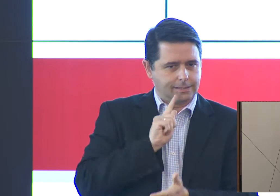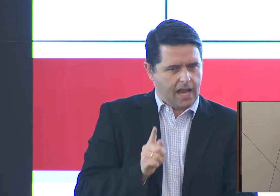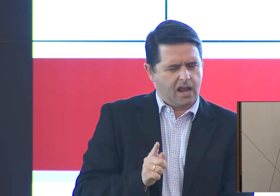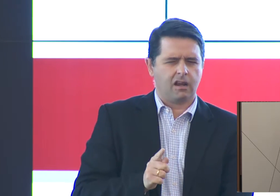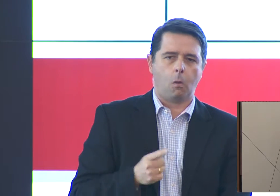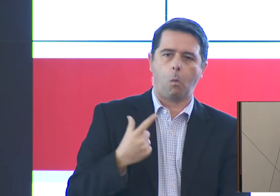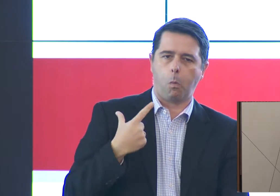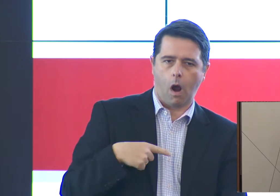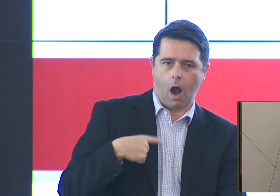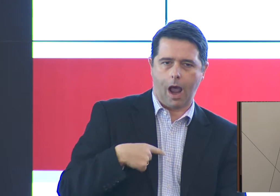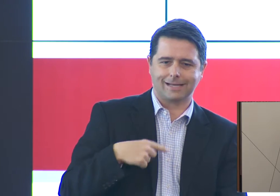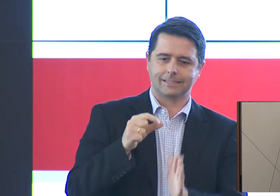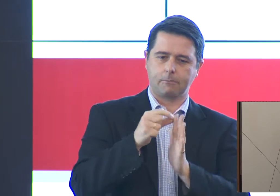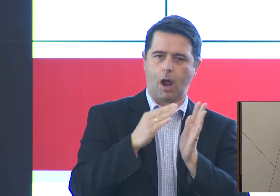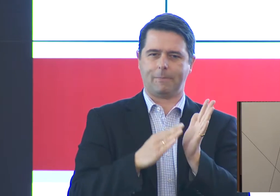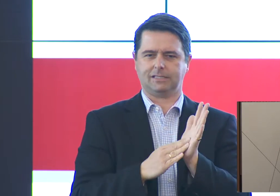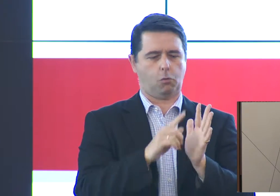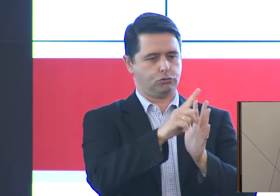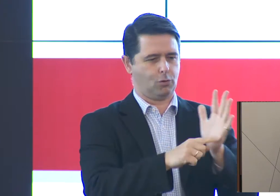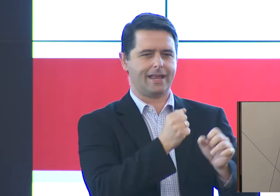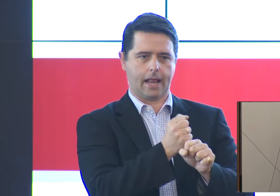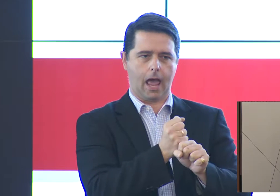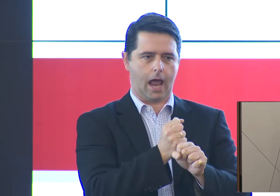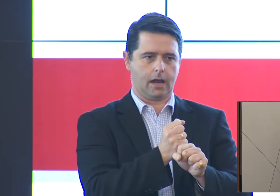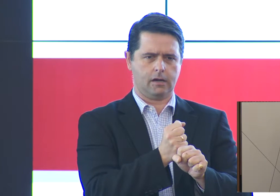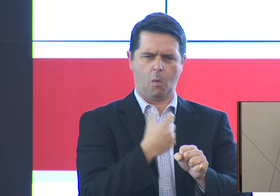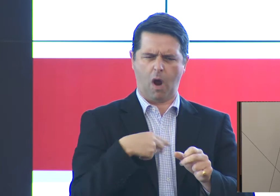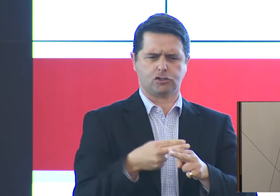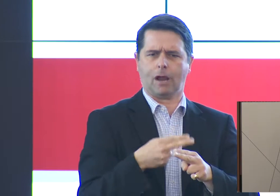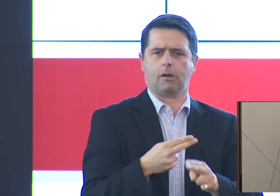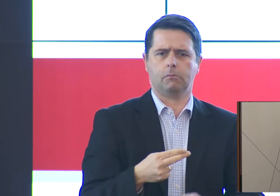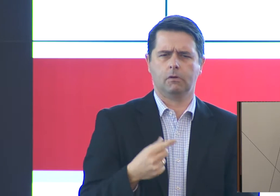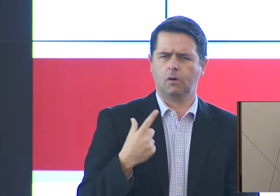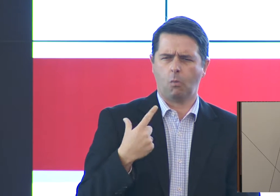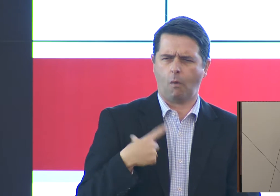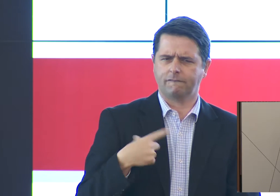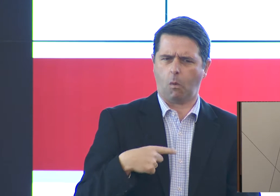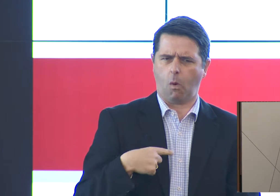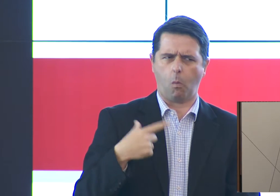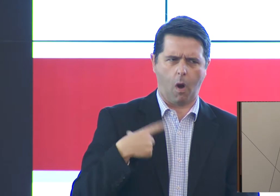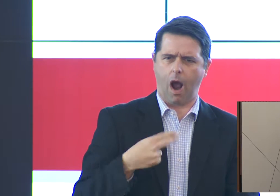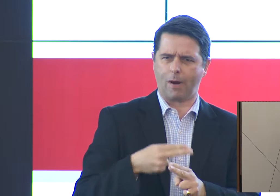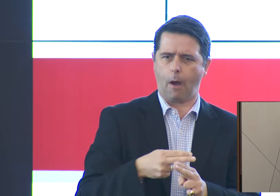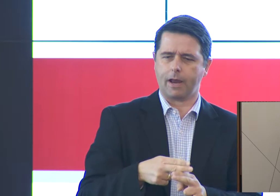I saw, somebody wrote a letter to the editor and it actually said, why is the Prime Minister at the time, which was Julia